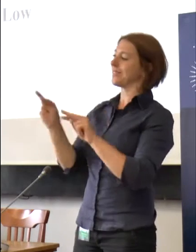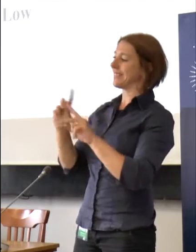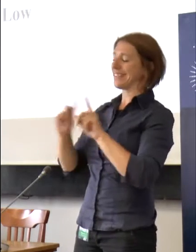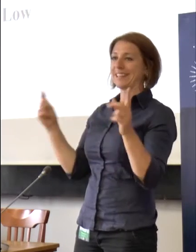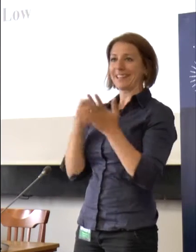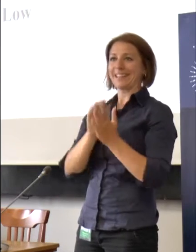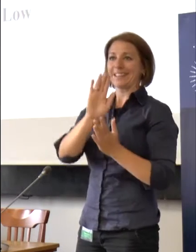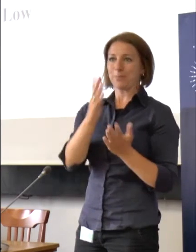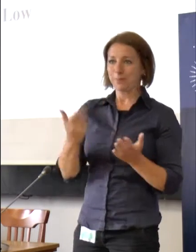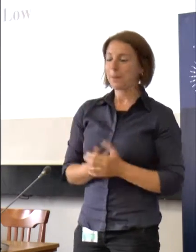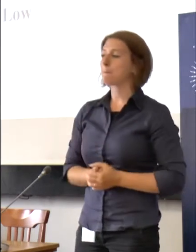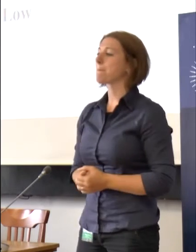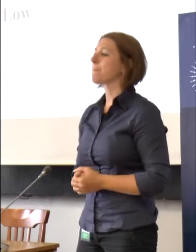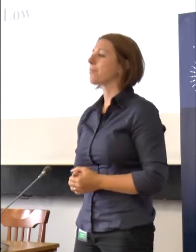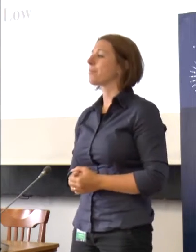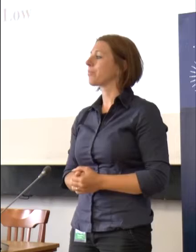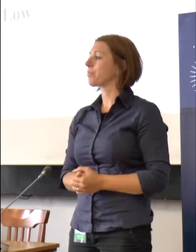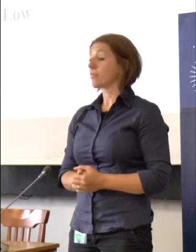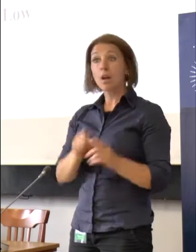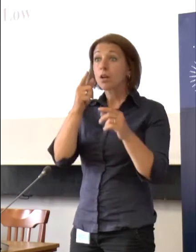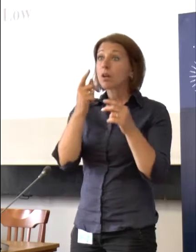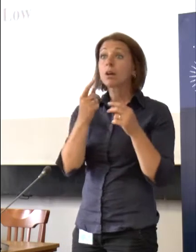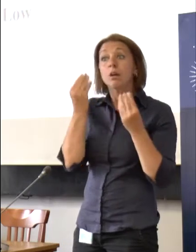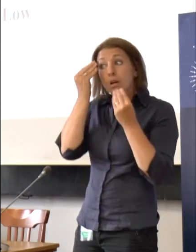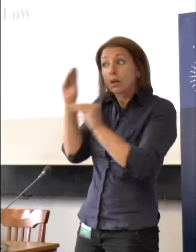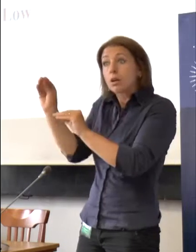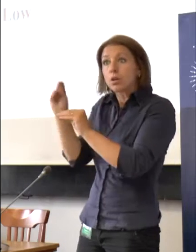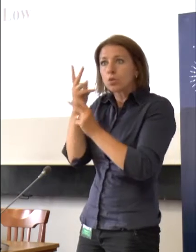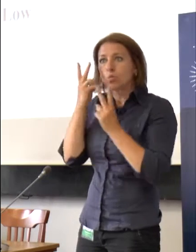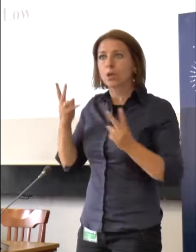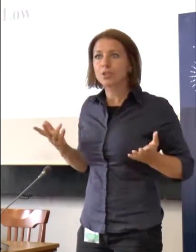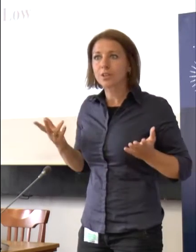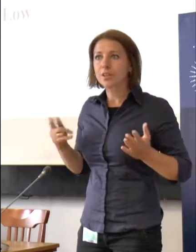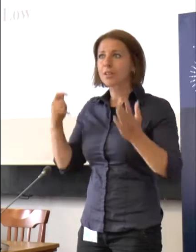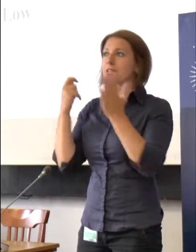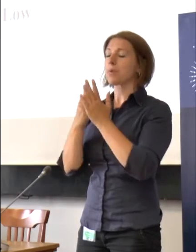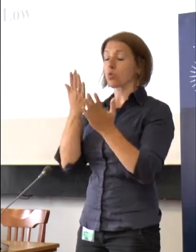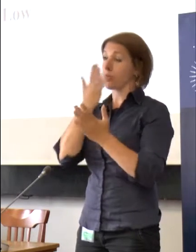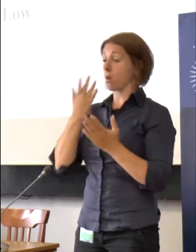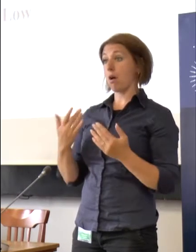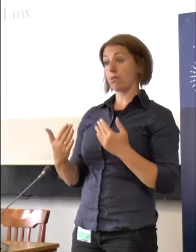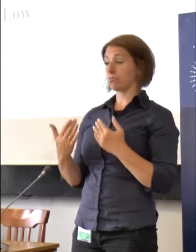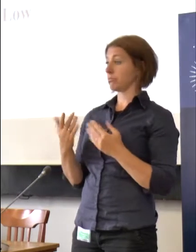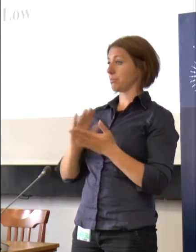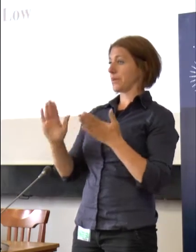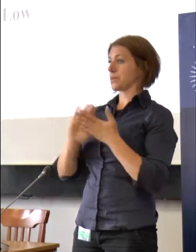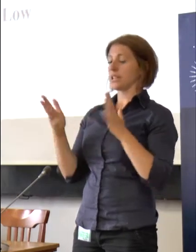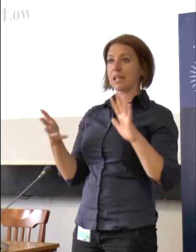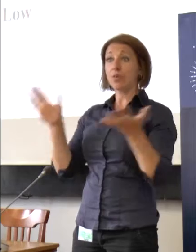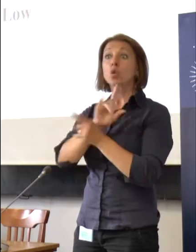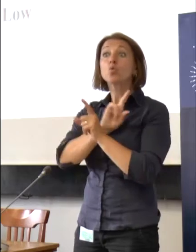are also the women. So this is a real cultural revolution, including also the women into